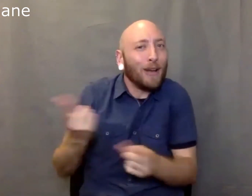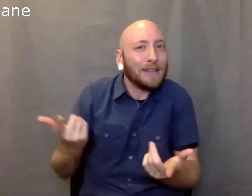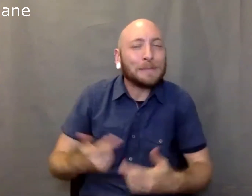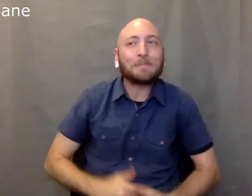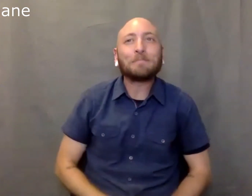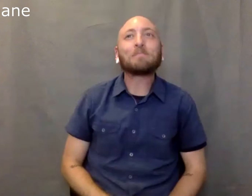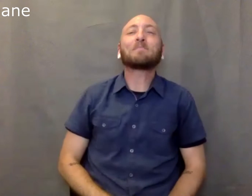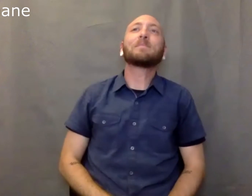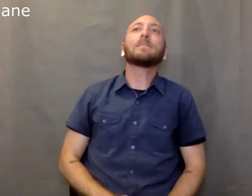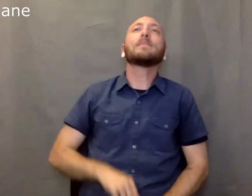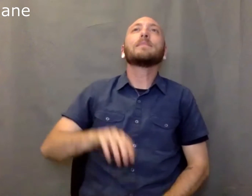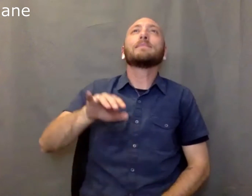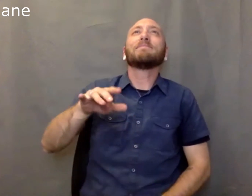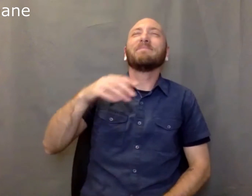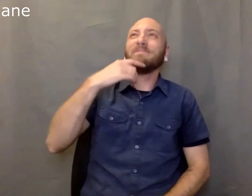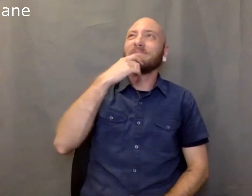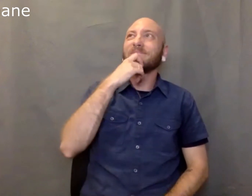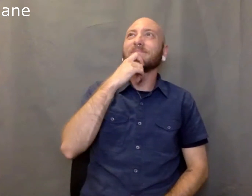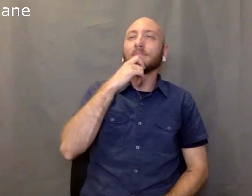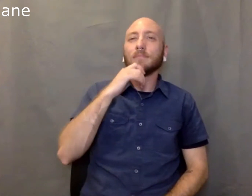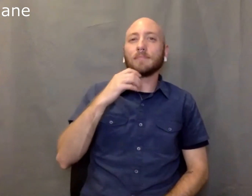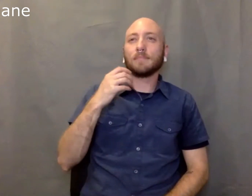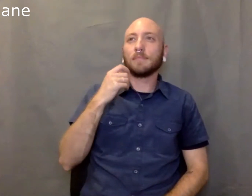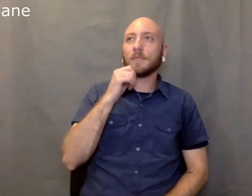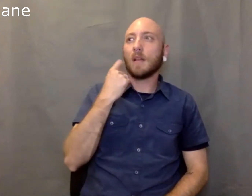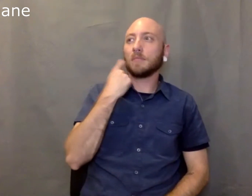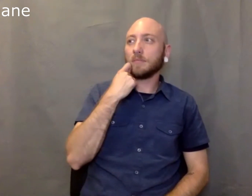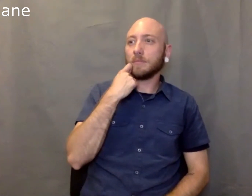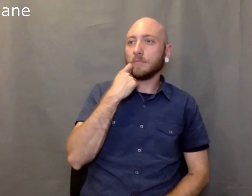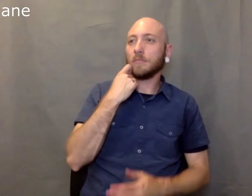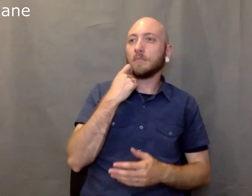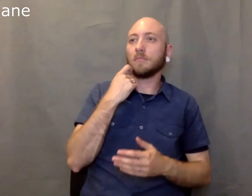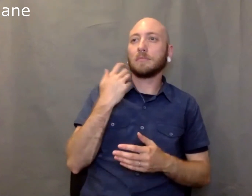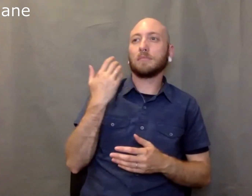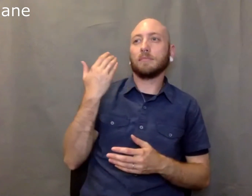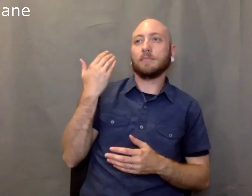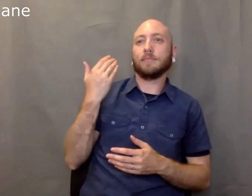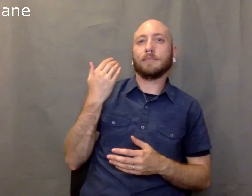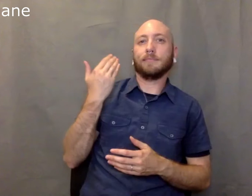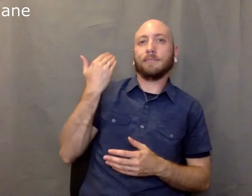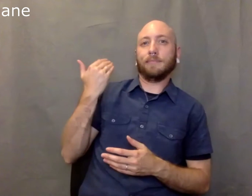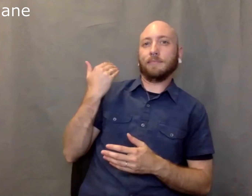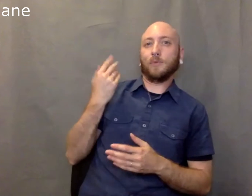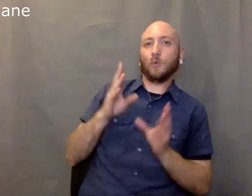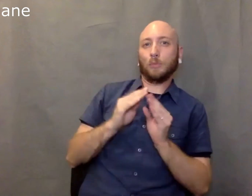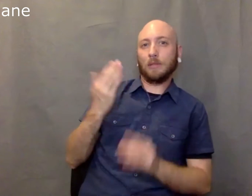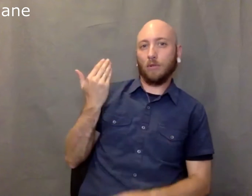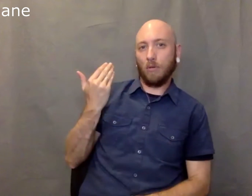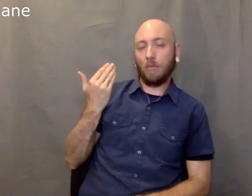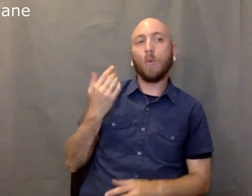Actually, about not our last service meeting, but the one before that, one of our group members, she has a back injury, so she's not able to